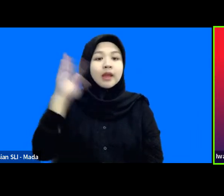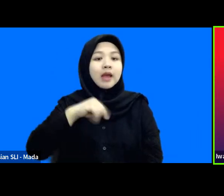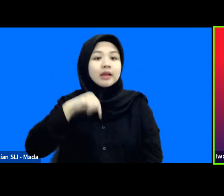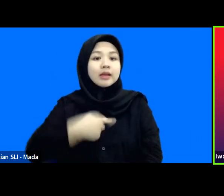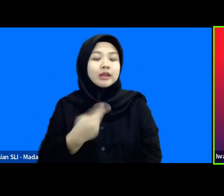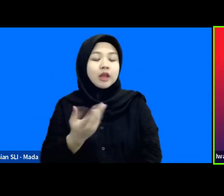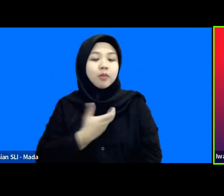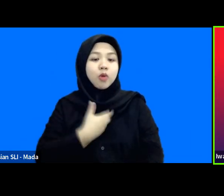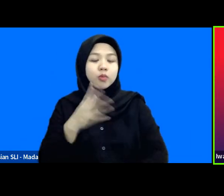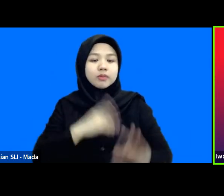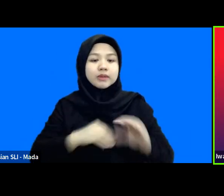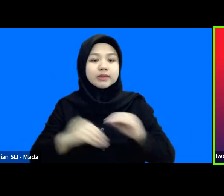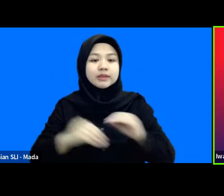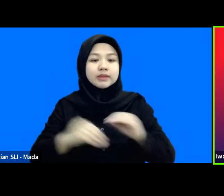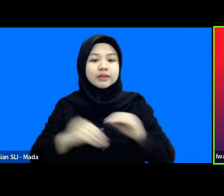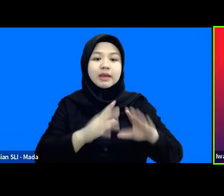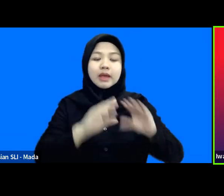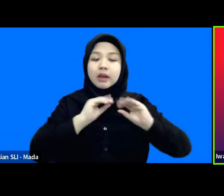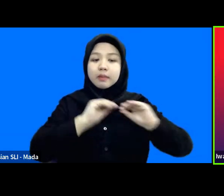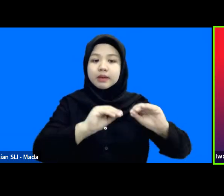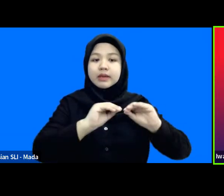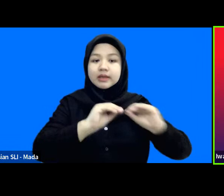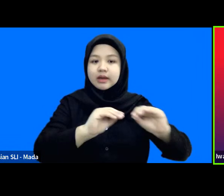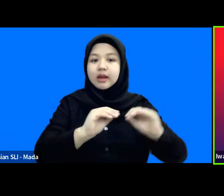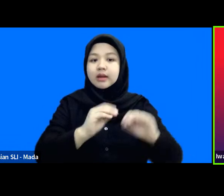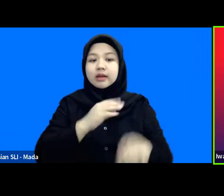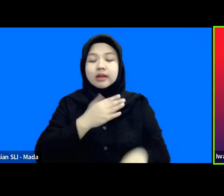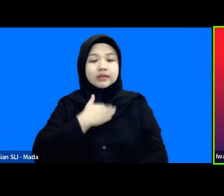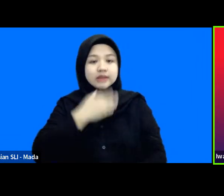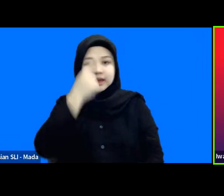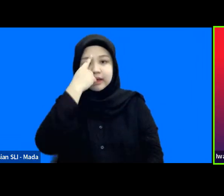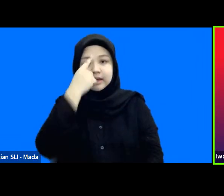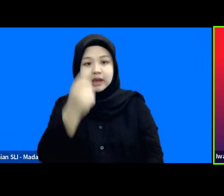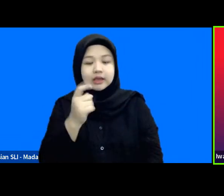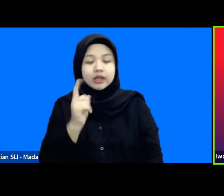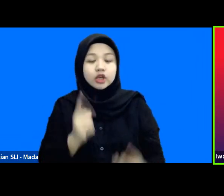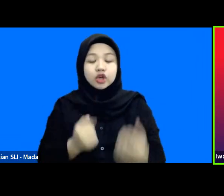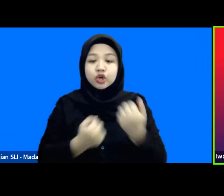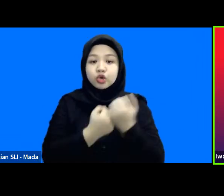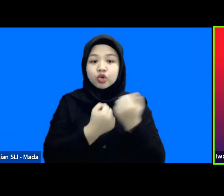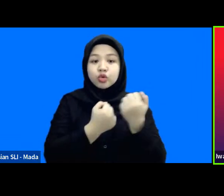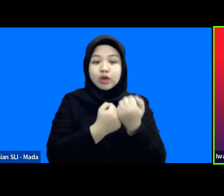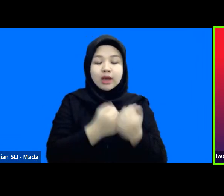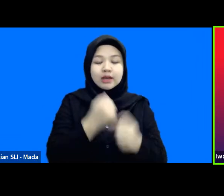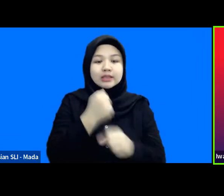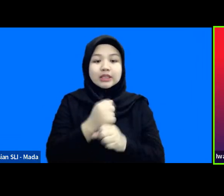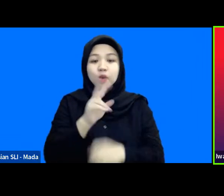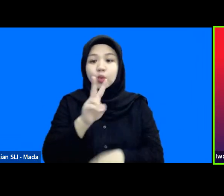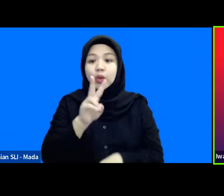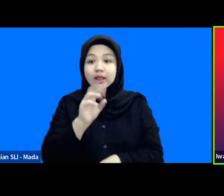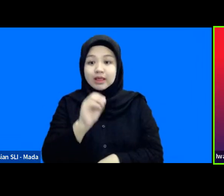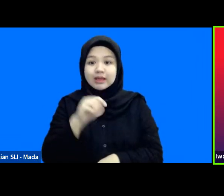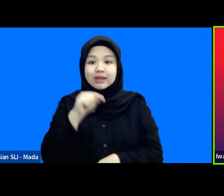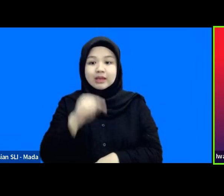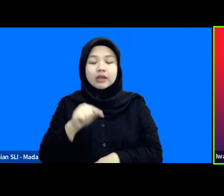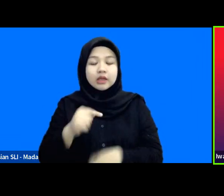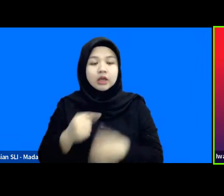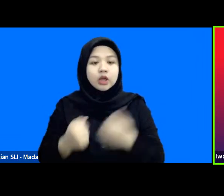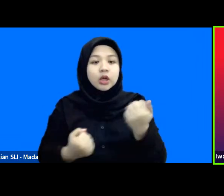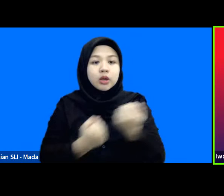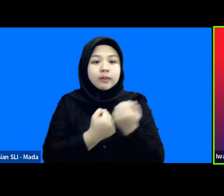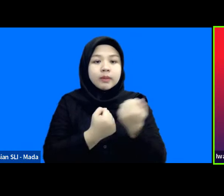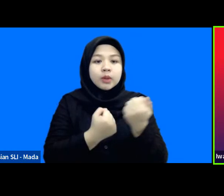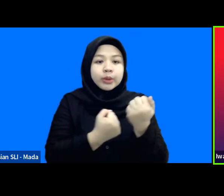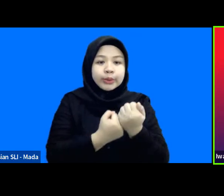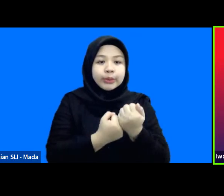support represented by this forum will further enrich the four main agendas put forward by the Education Working Group.